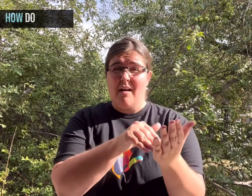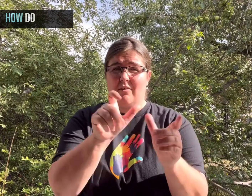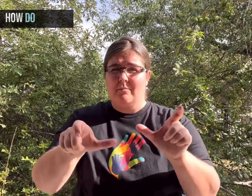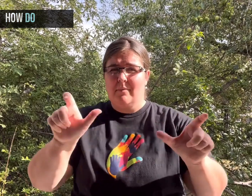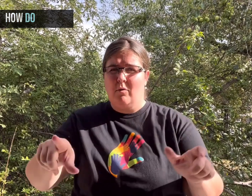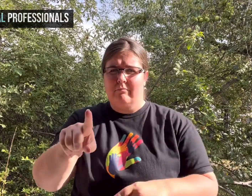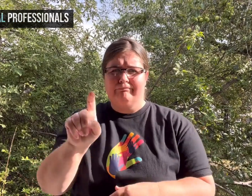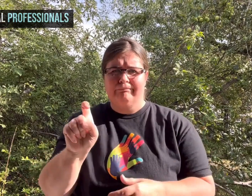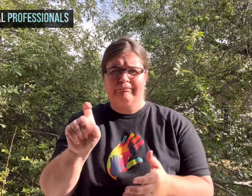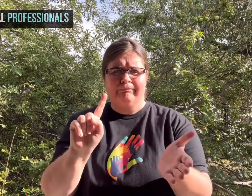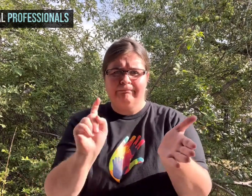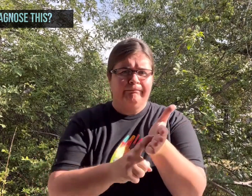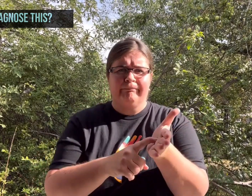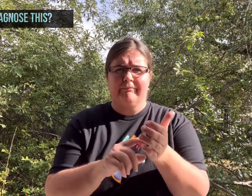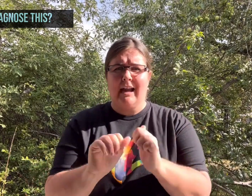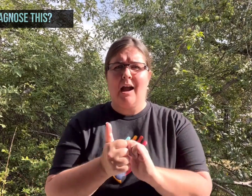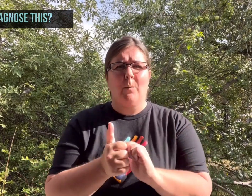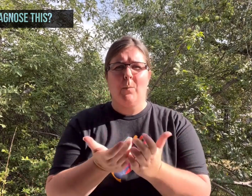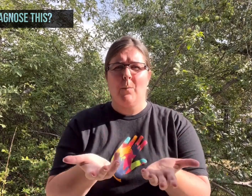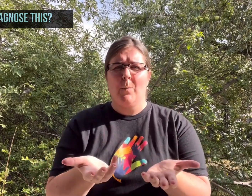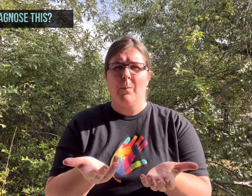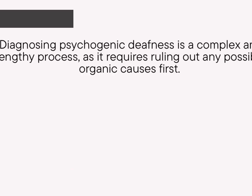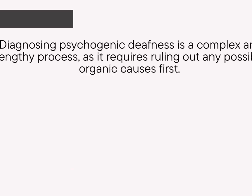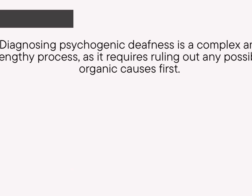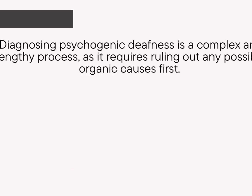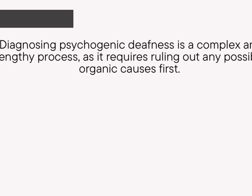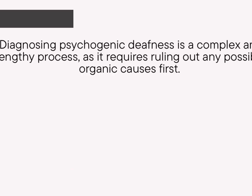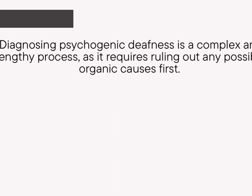How do medical professionals diagnose this?